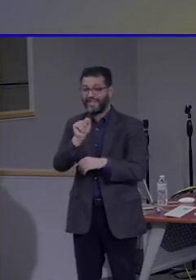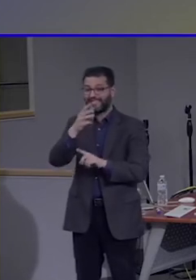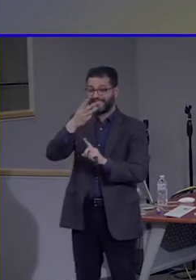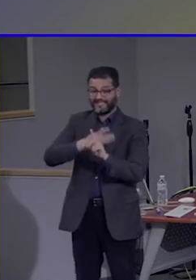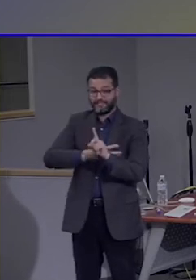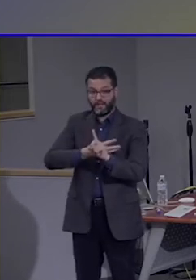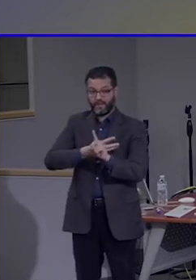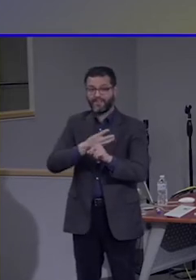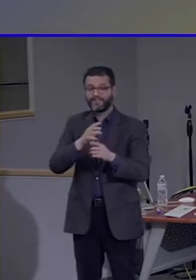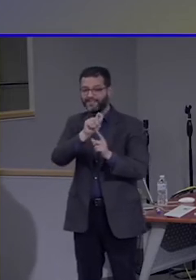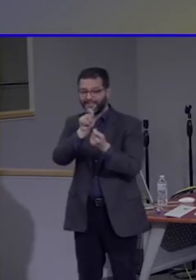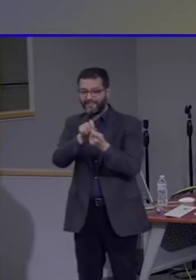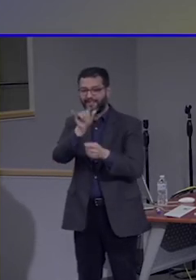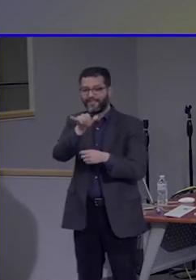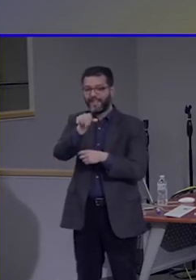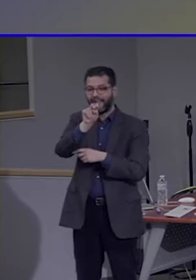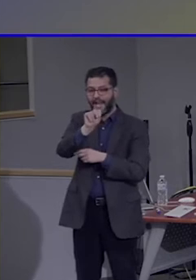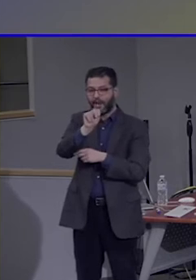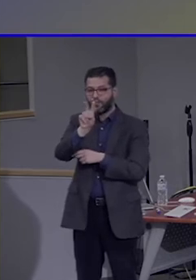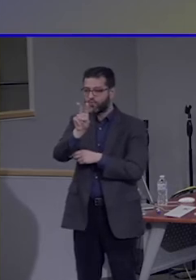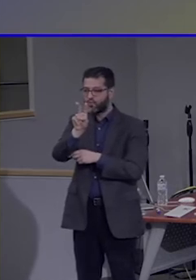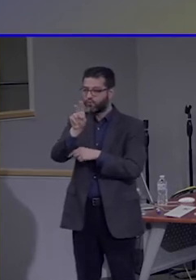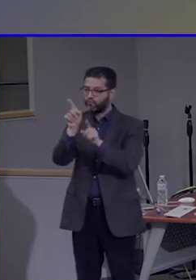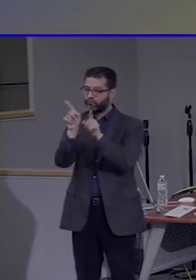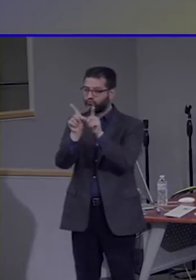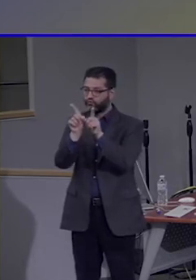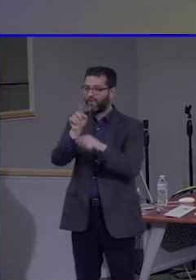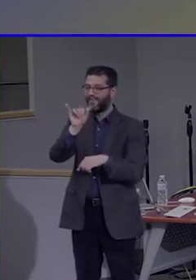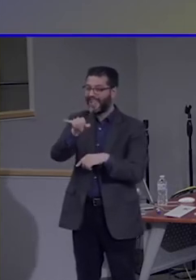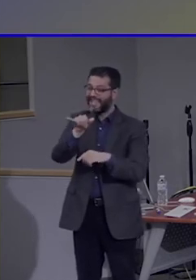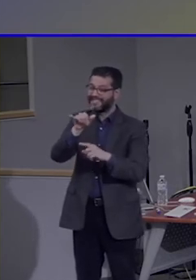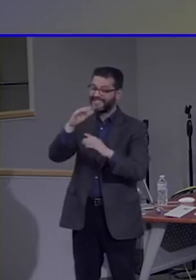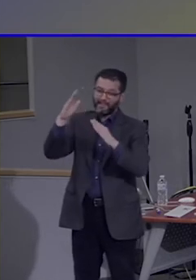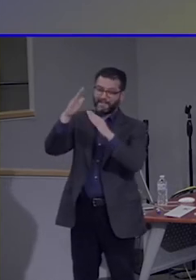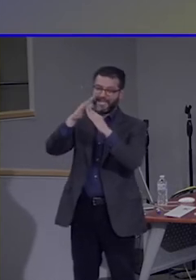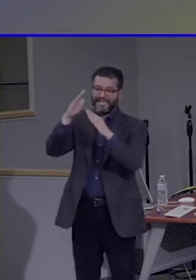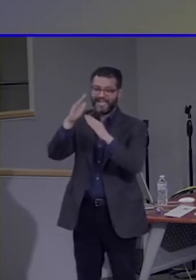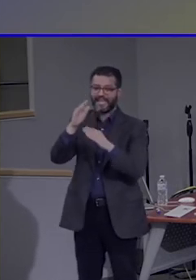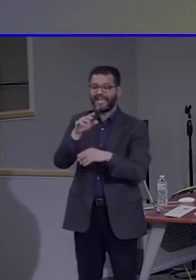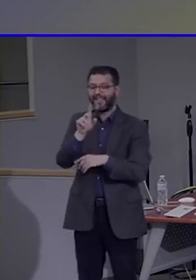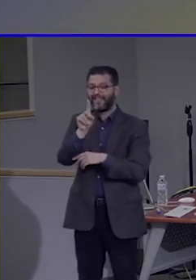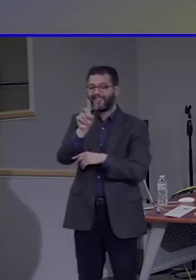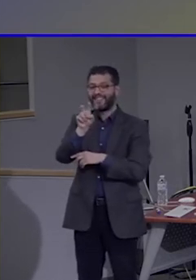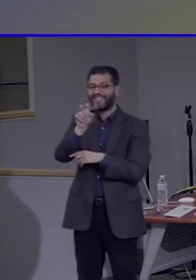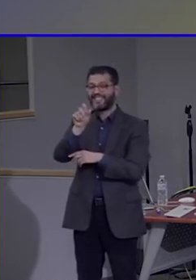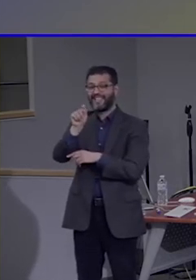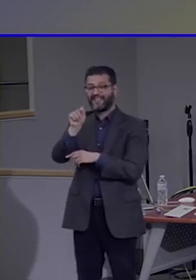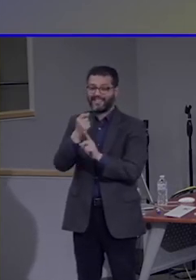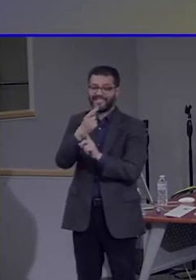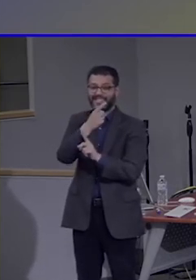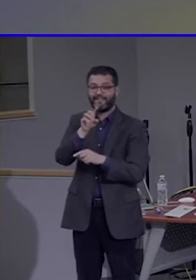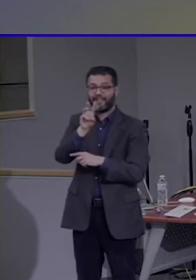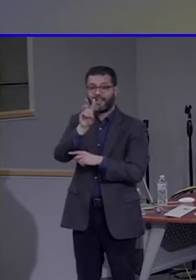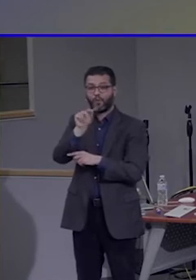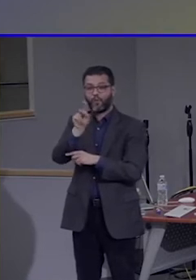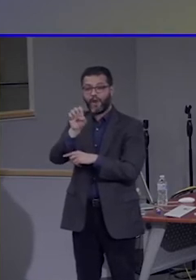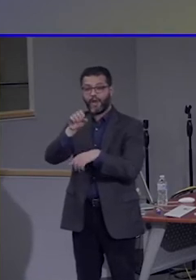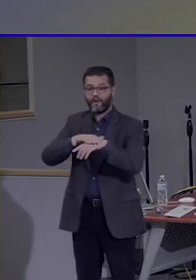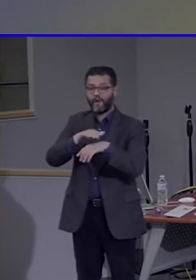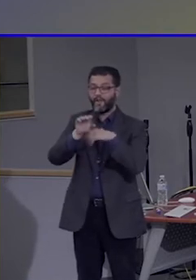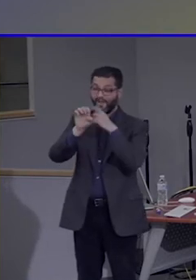the peak on the deviant wave in the eeg just before the baby makes a discrimination